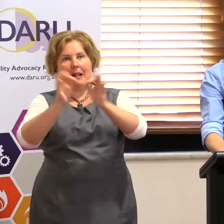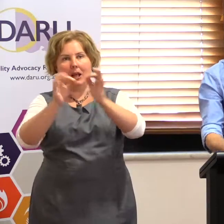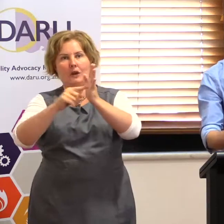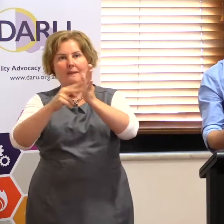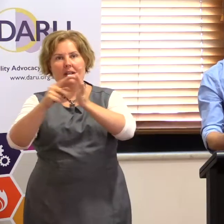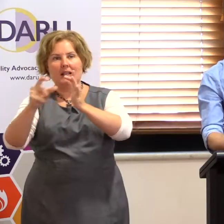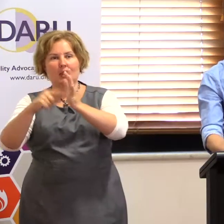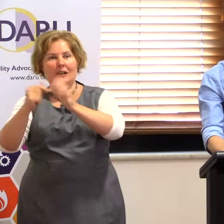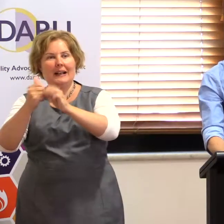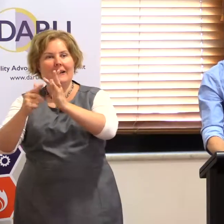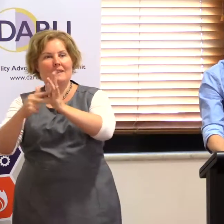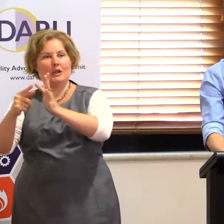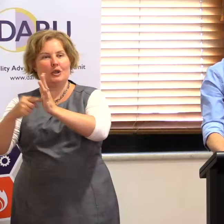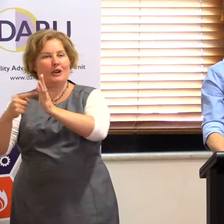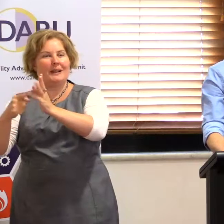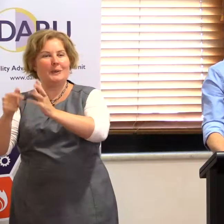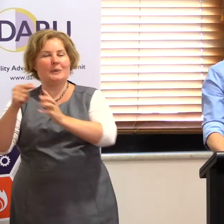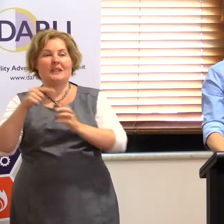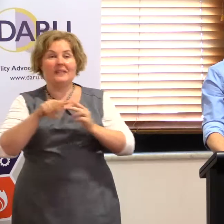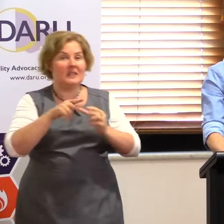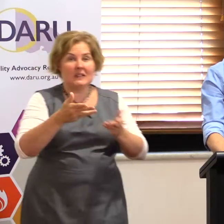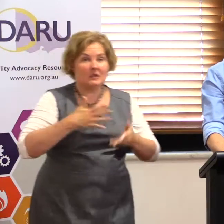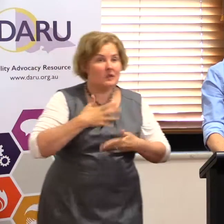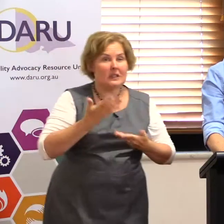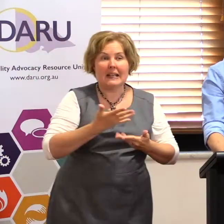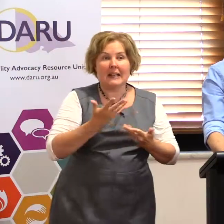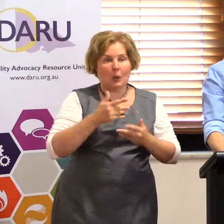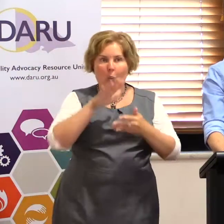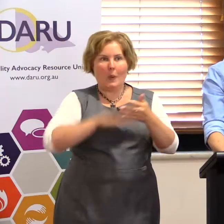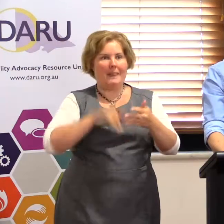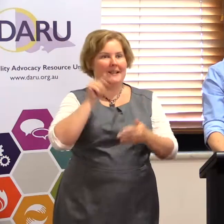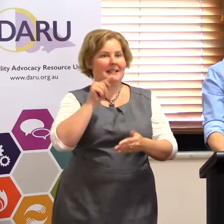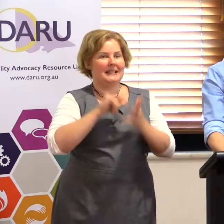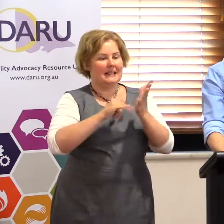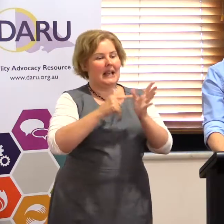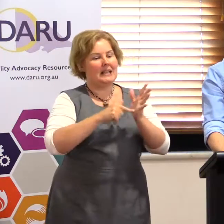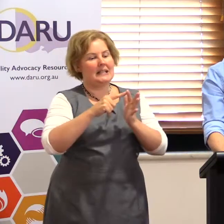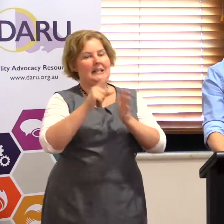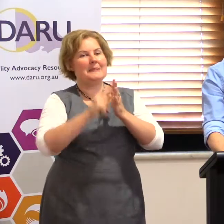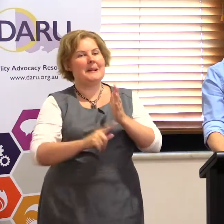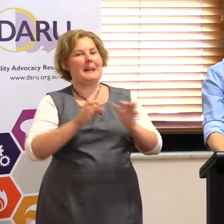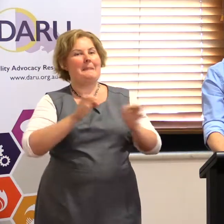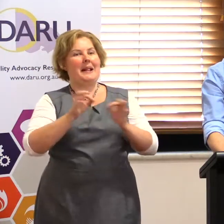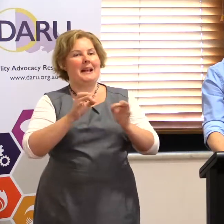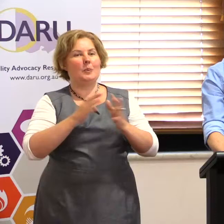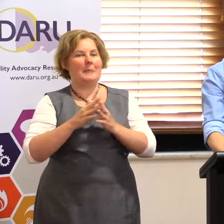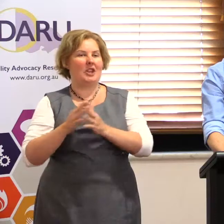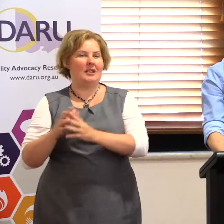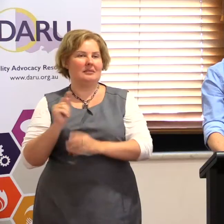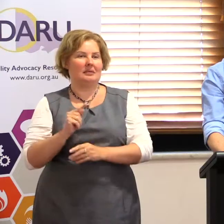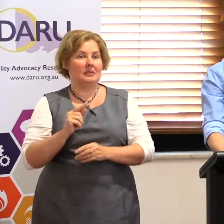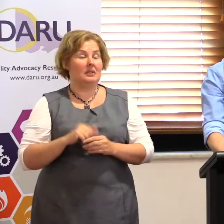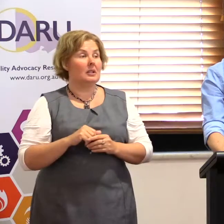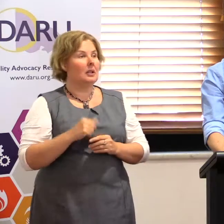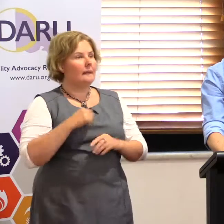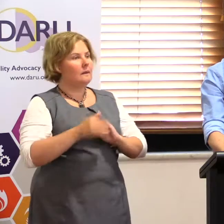statedisabilityplan.vic.gov.au. So if you're interested in anything I've spoken about today, it's all there. And look, finally, I just want to acknowledge that I